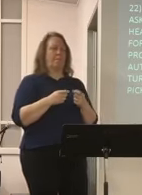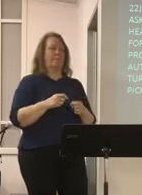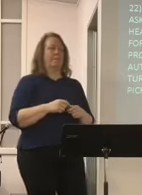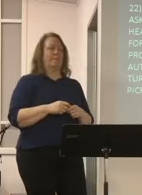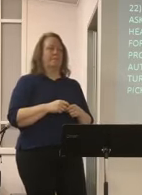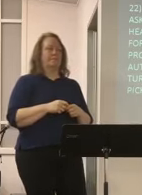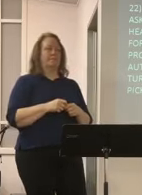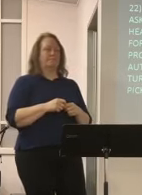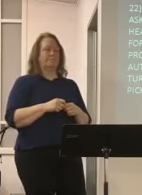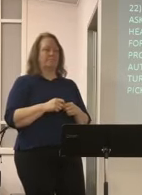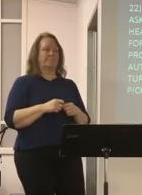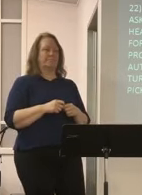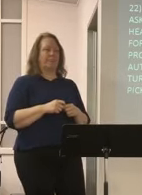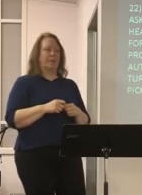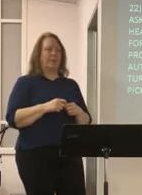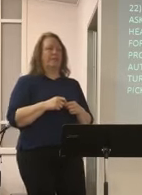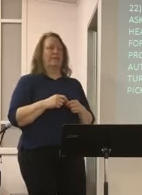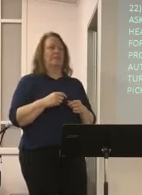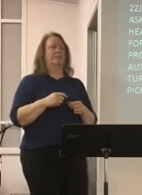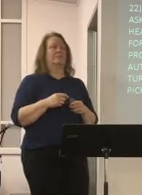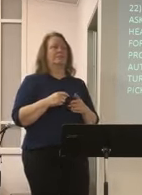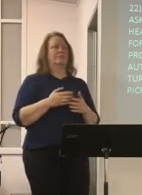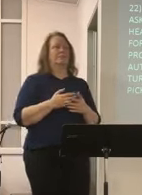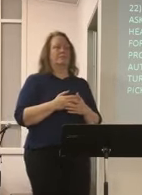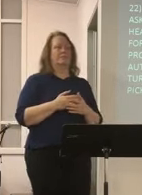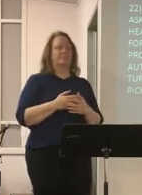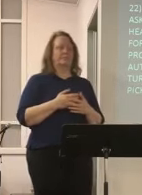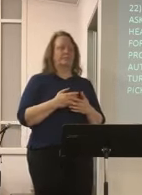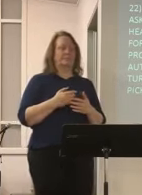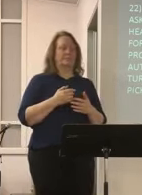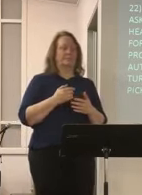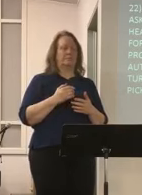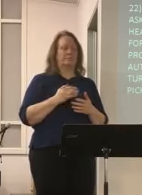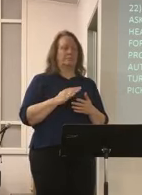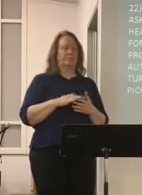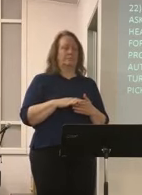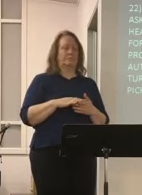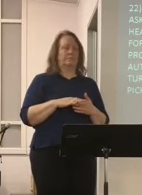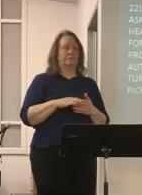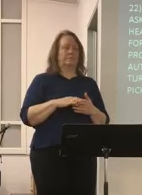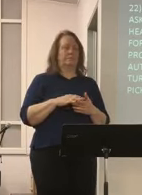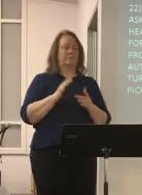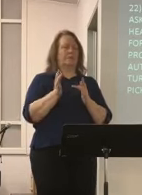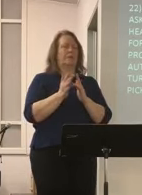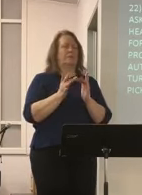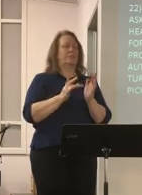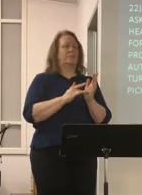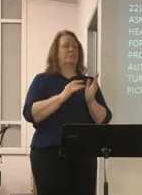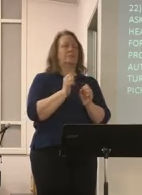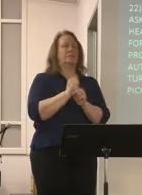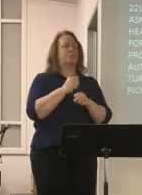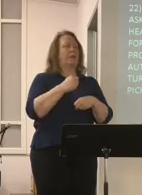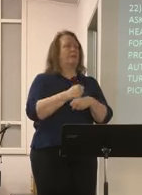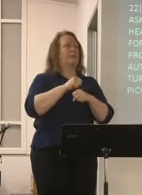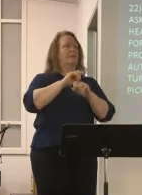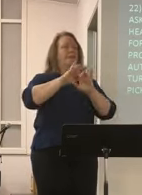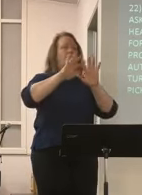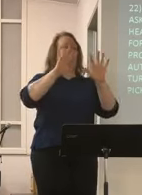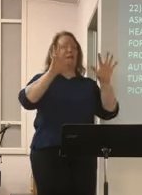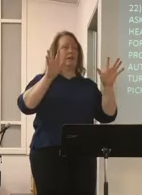And so that's what he's trying to say, that he can do this. And he's making it very clear